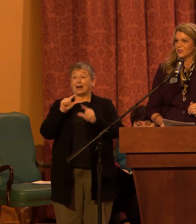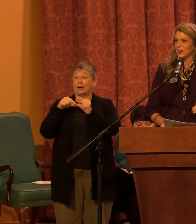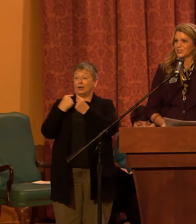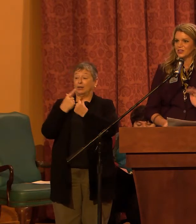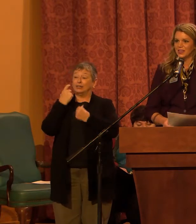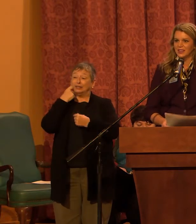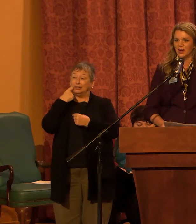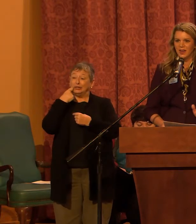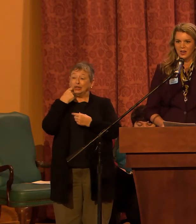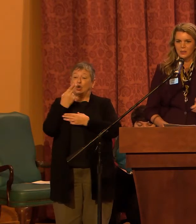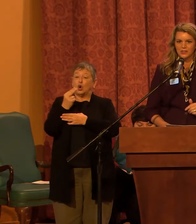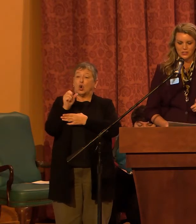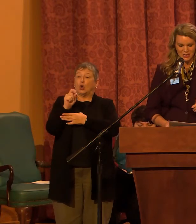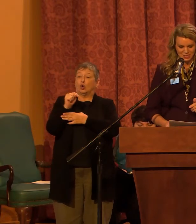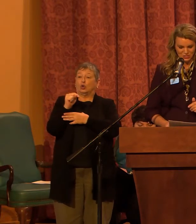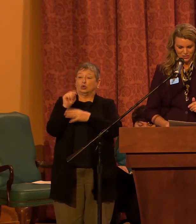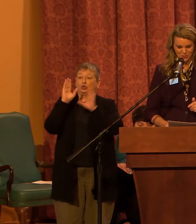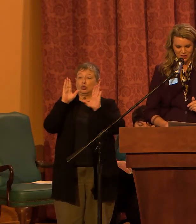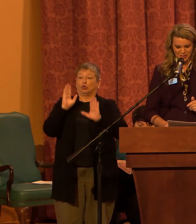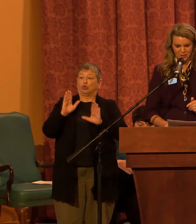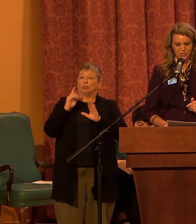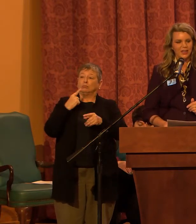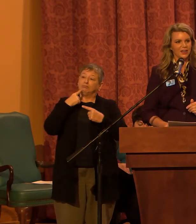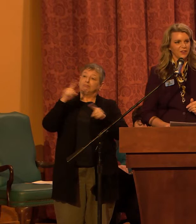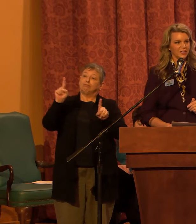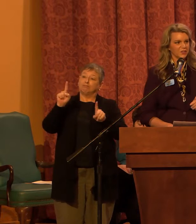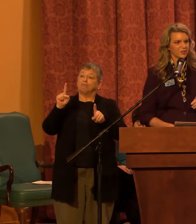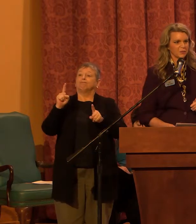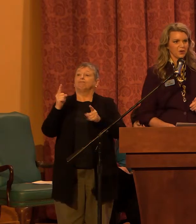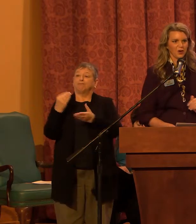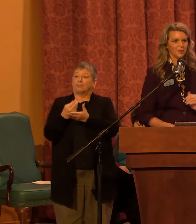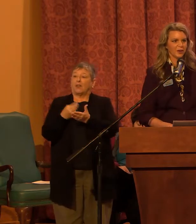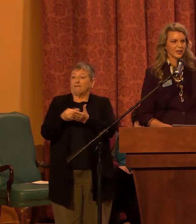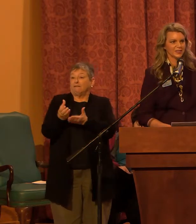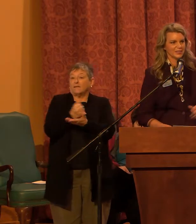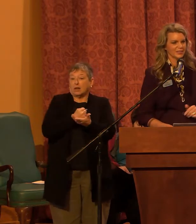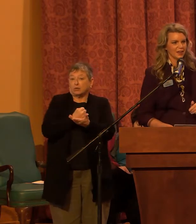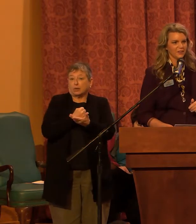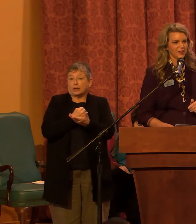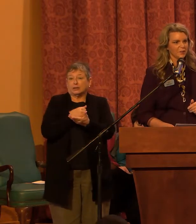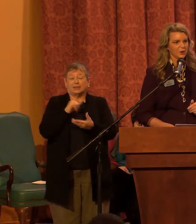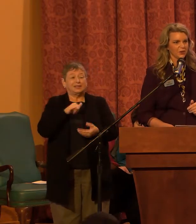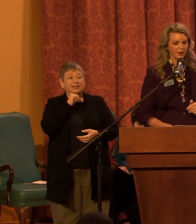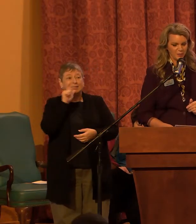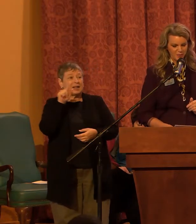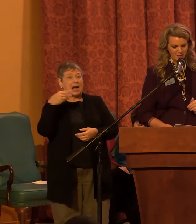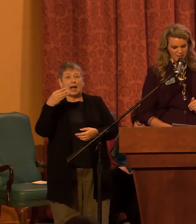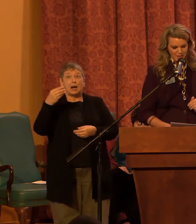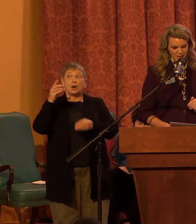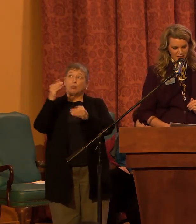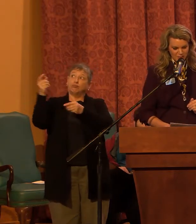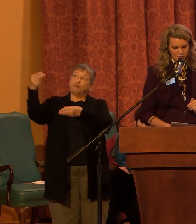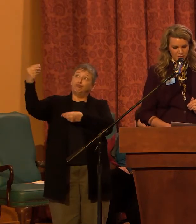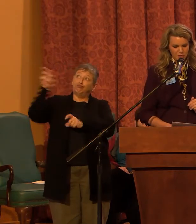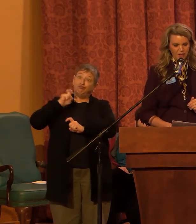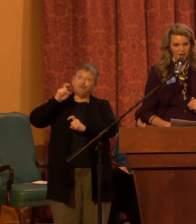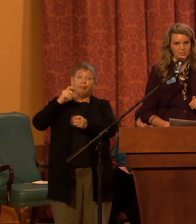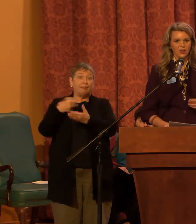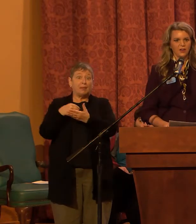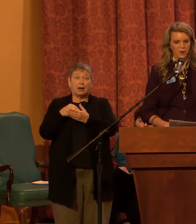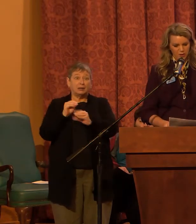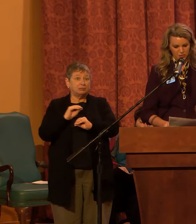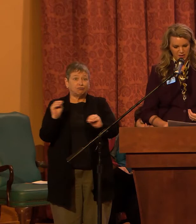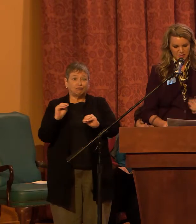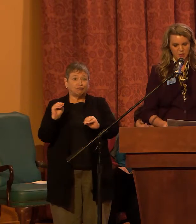successful fundraiser in the Art Caddo Bossier's history, raising much-needed funds for this program because this is not a funded program. This program